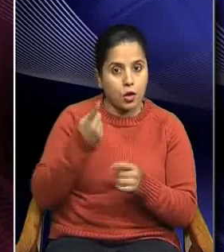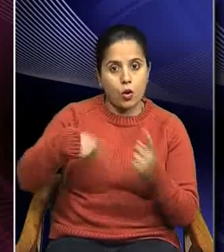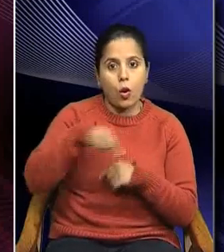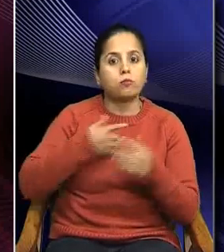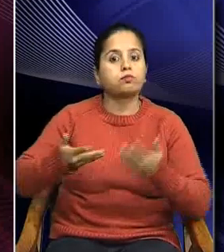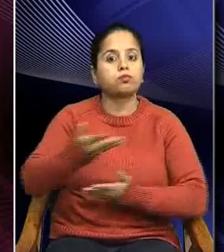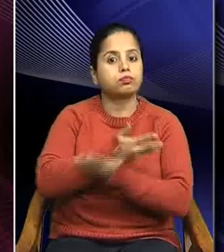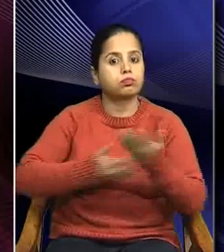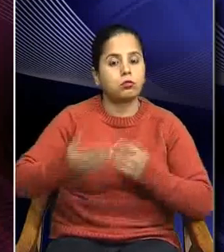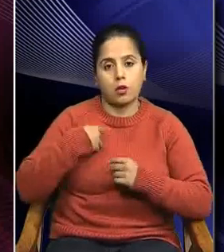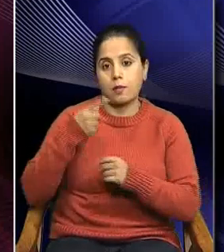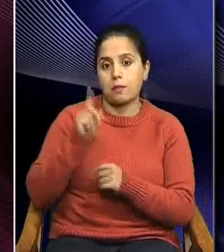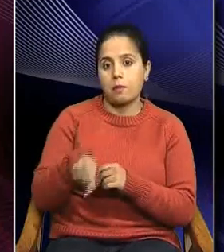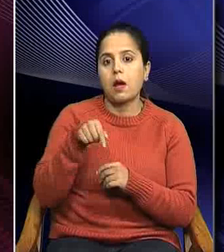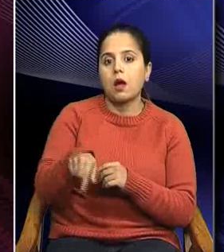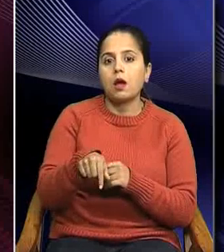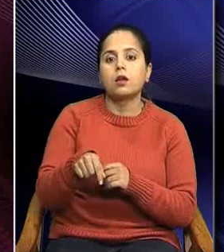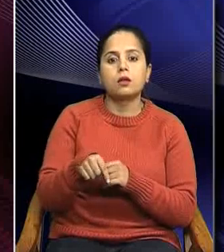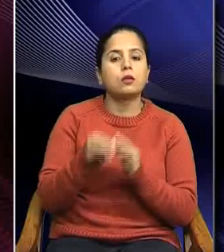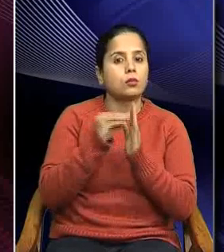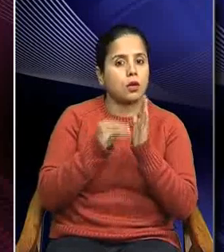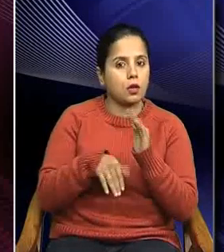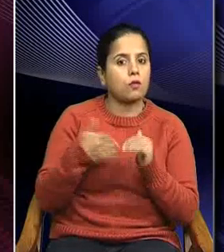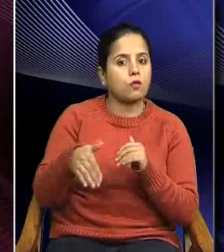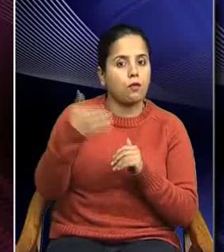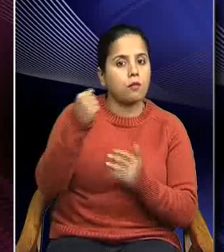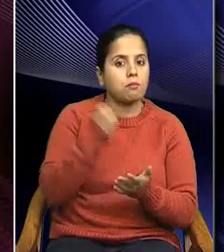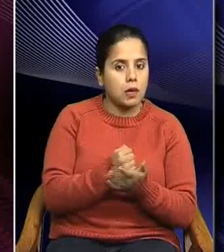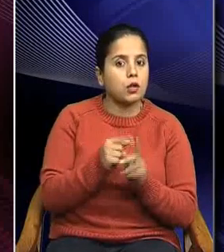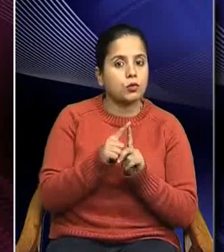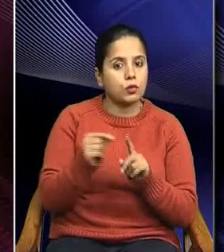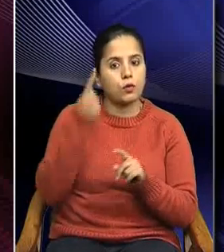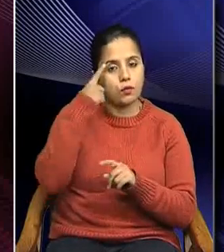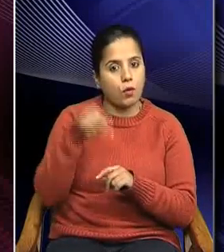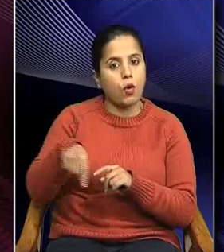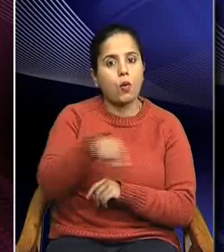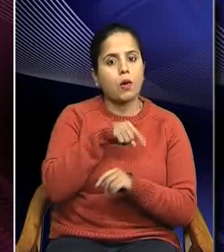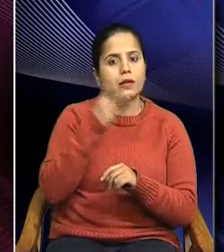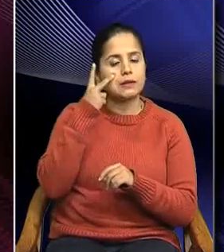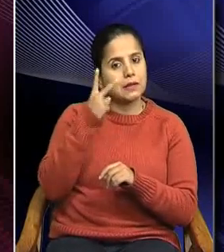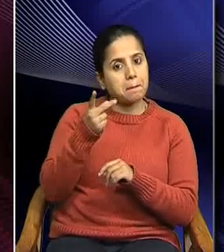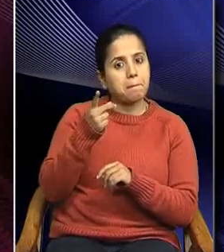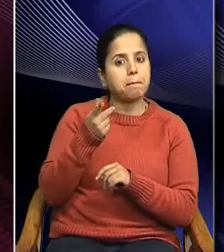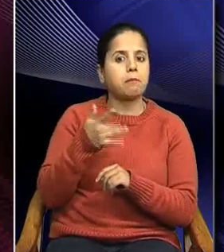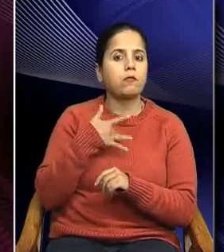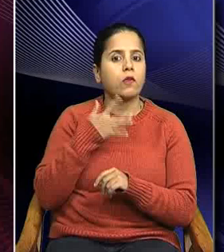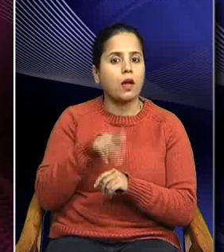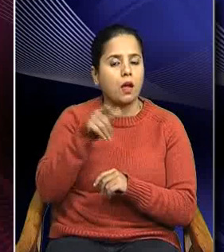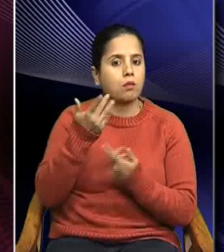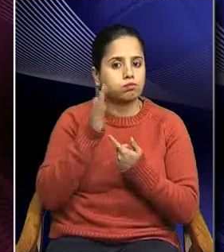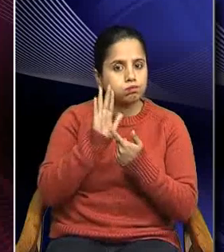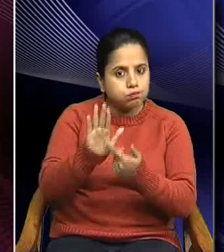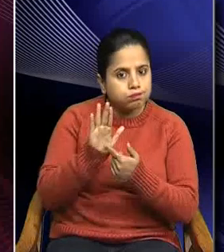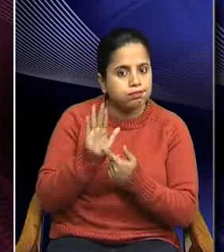discussion, we shall take that discussion forward to make sense of these